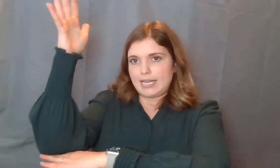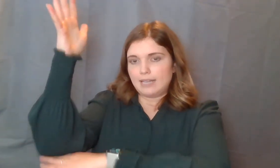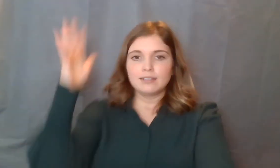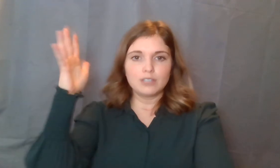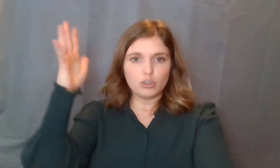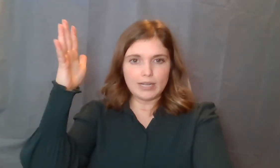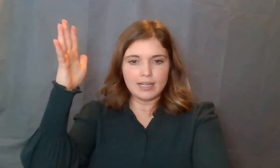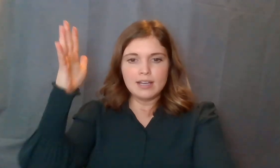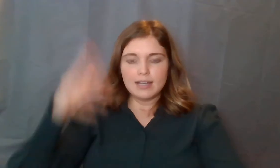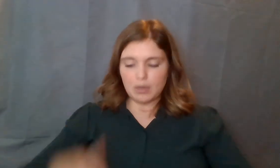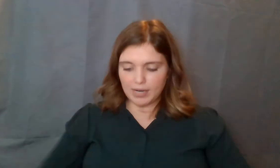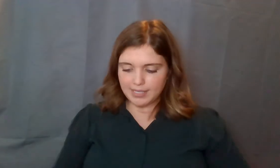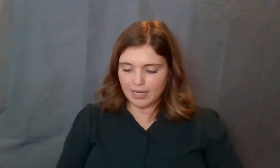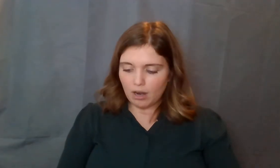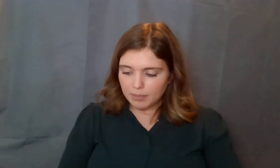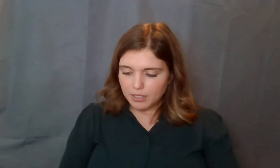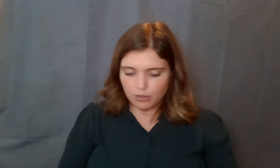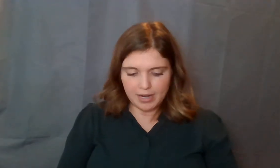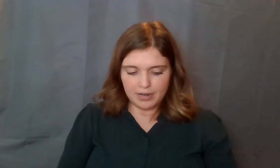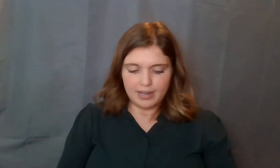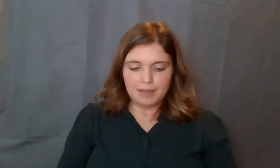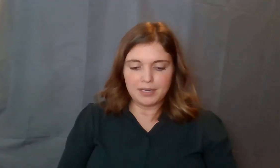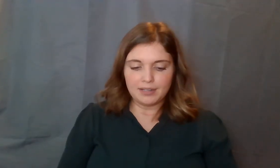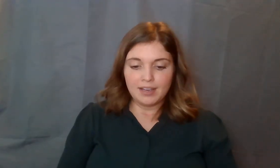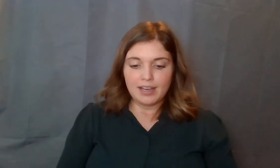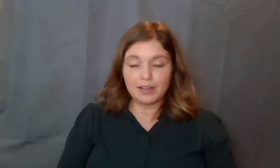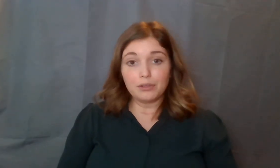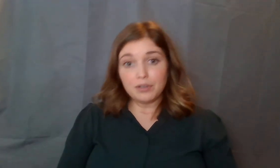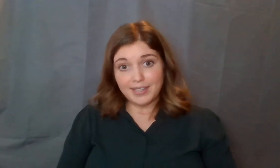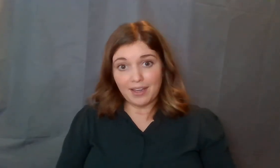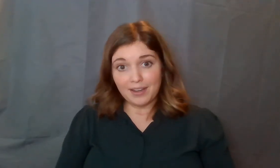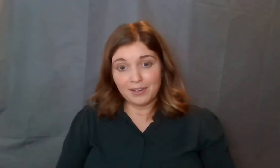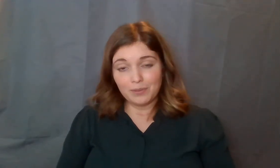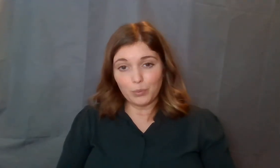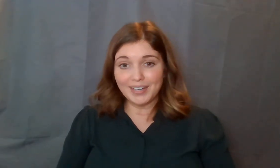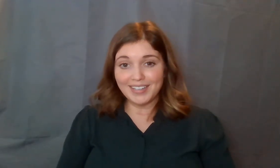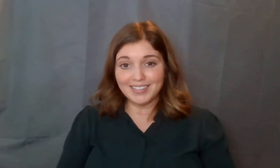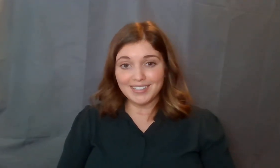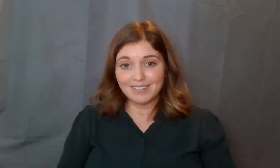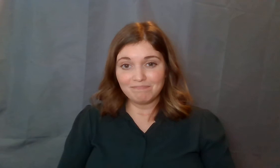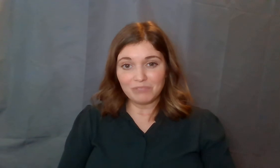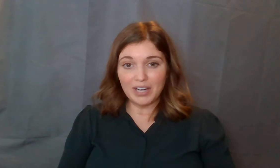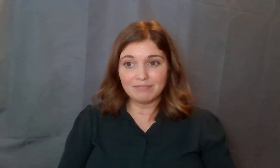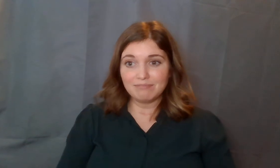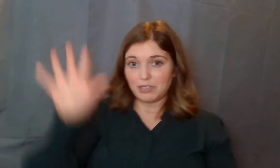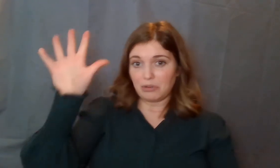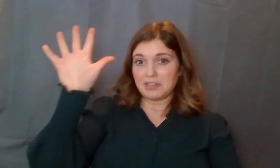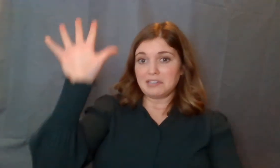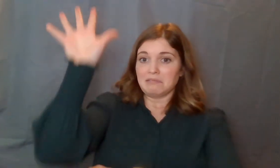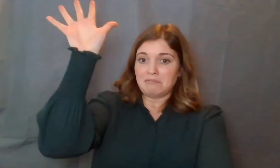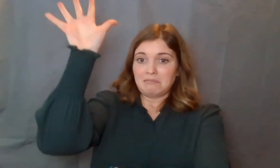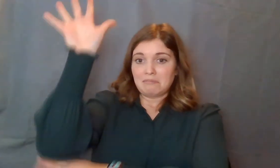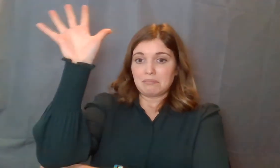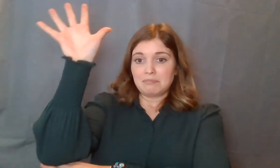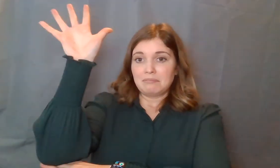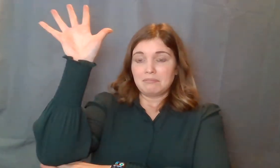Tree. Tree. Now, when I say arbitrary, I mean it looks like what it is, right? So this